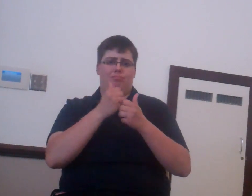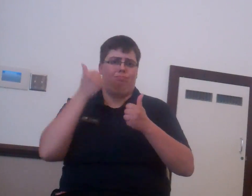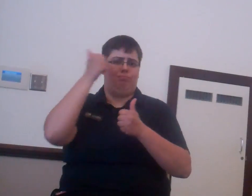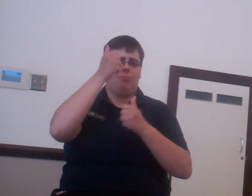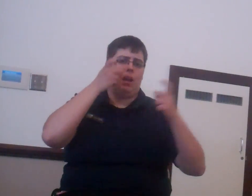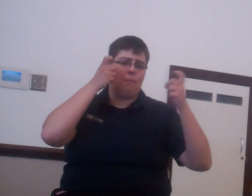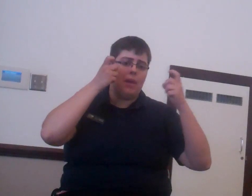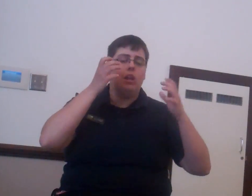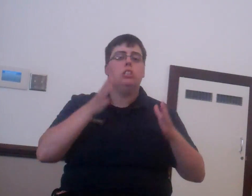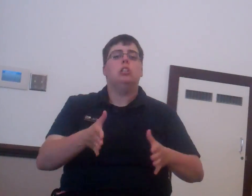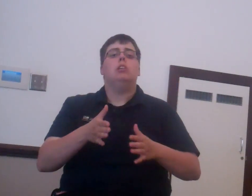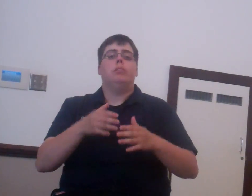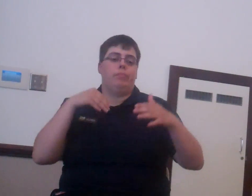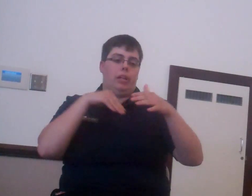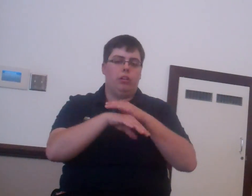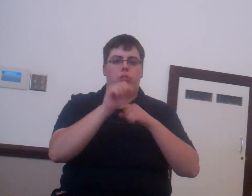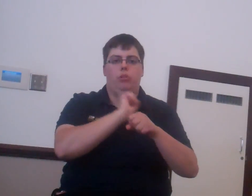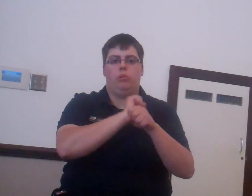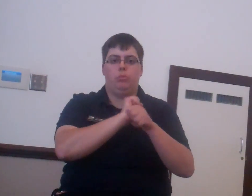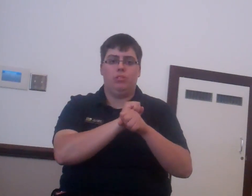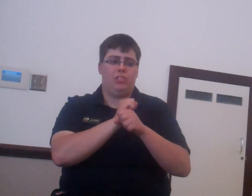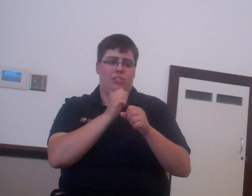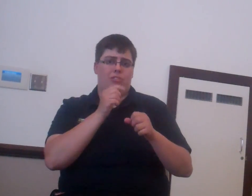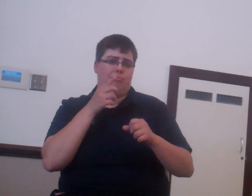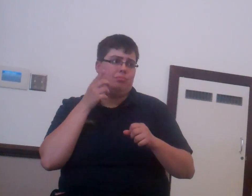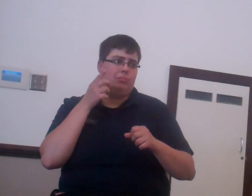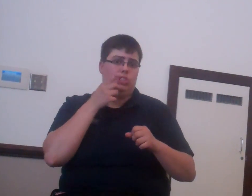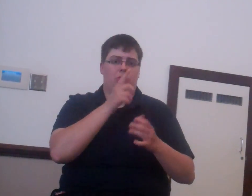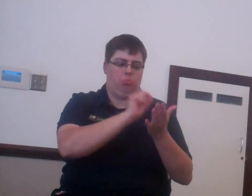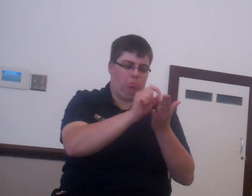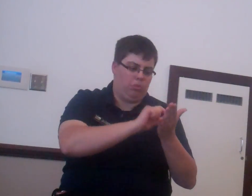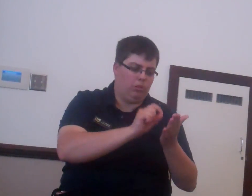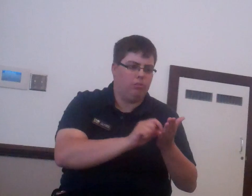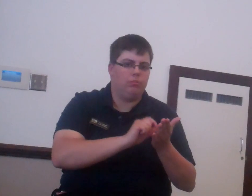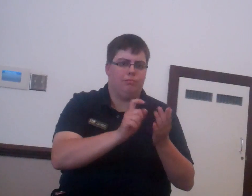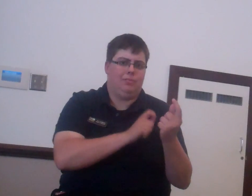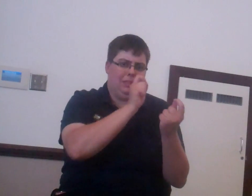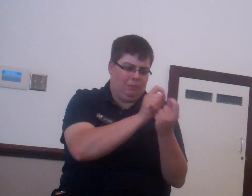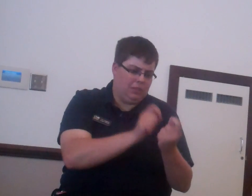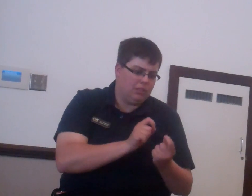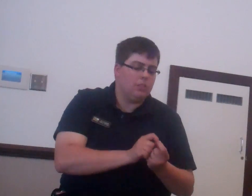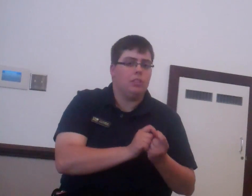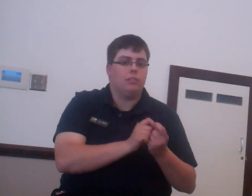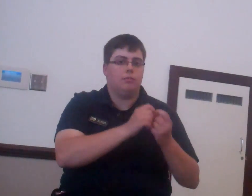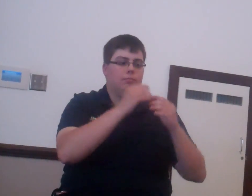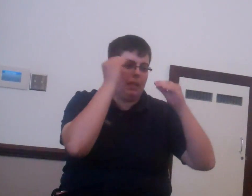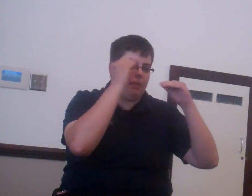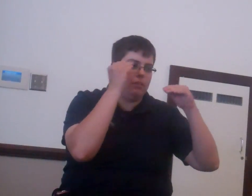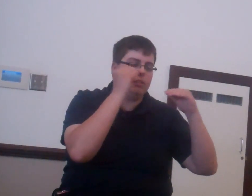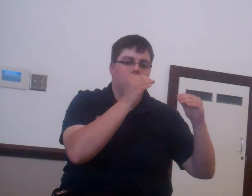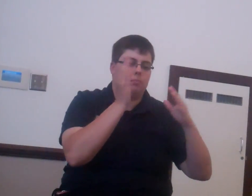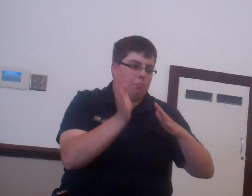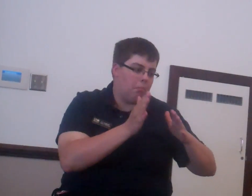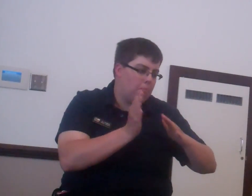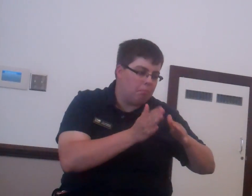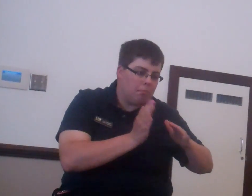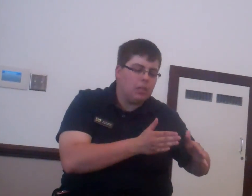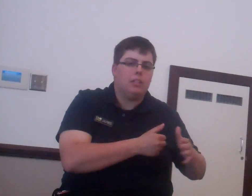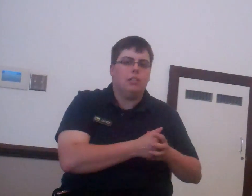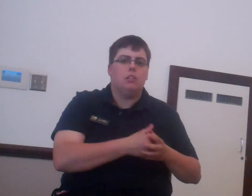lesson plans, so it like messed up everything that I've been doing and all the techniques that I've, you know, come up with over the years. Yeah. And just like every time I